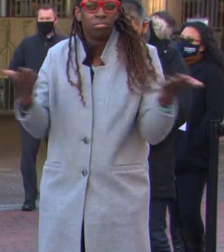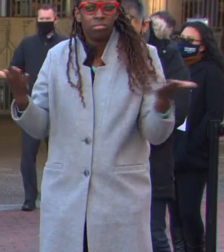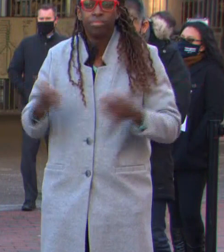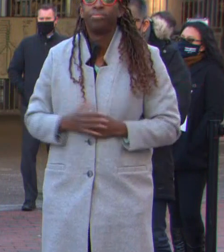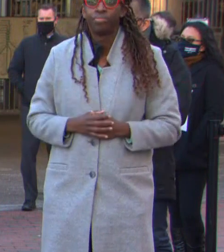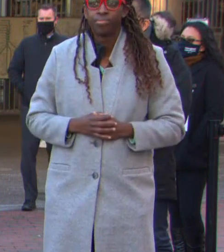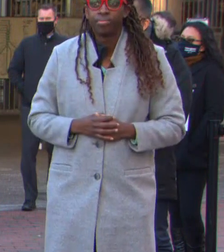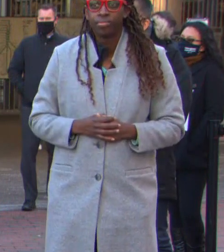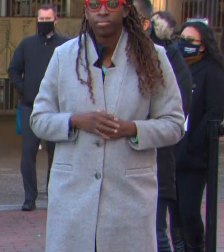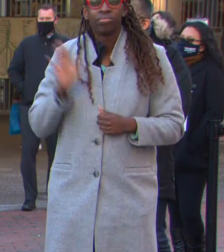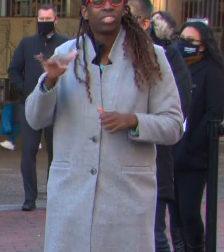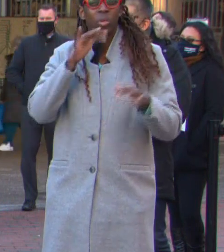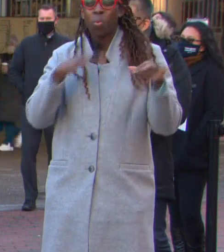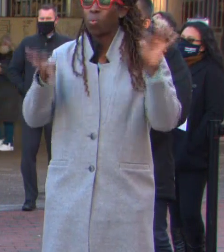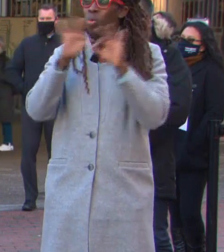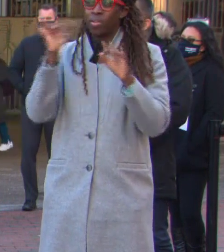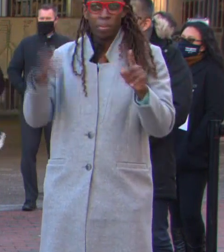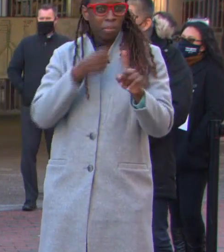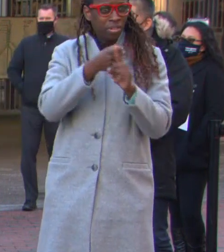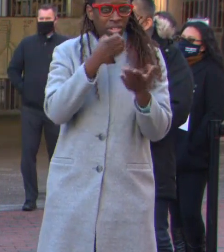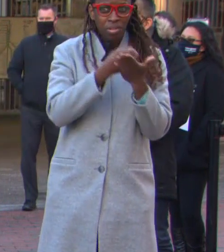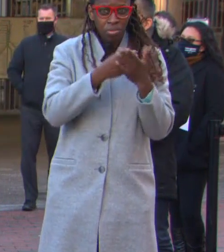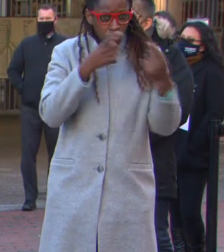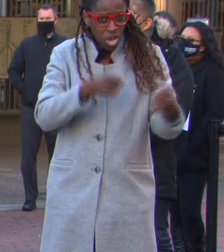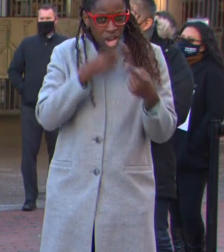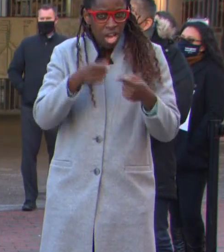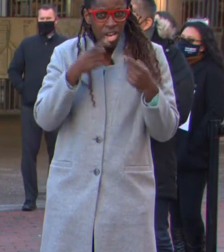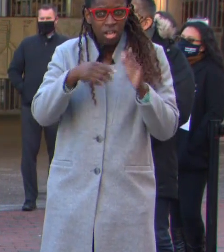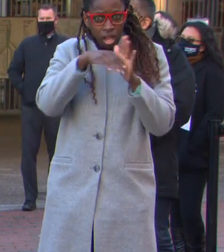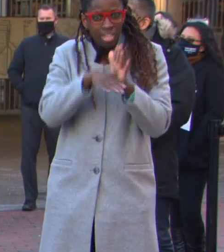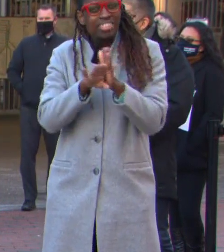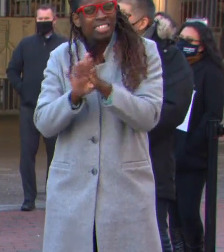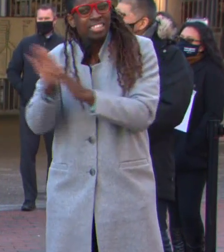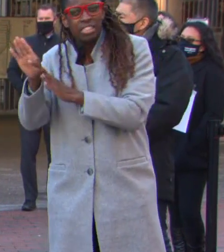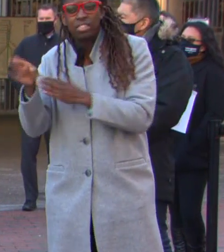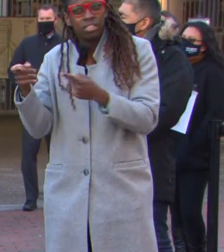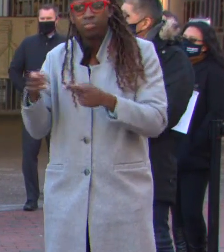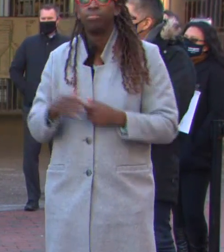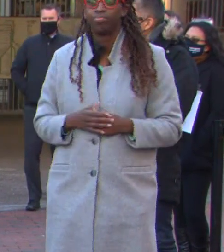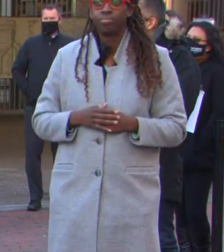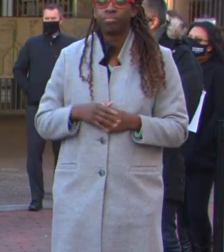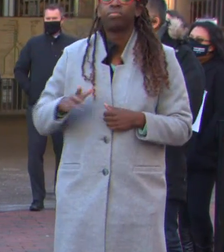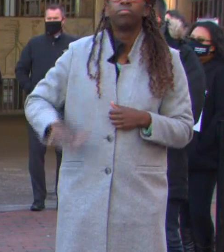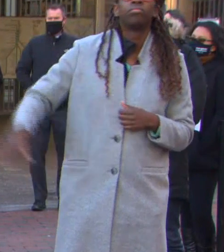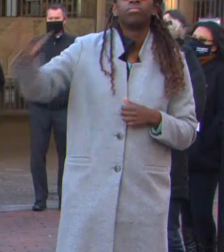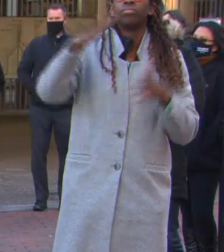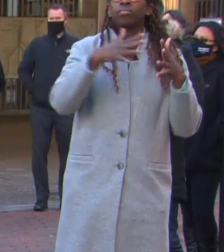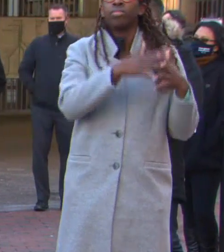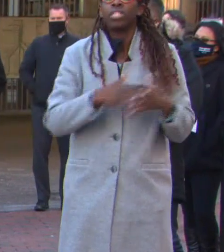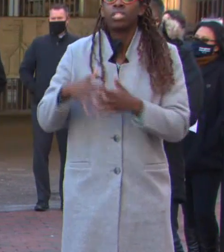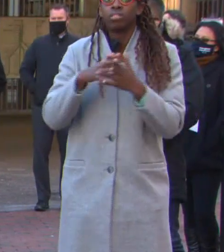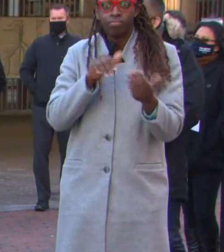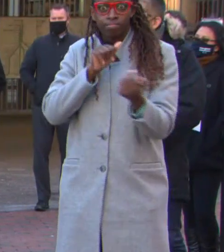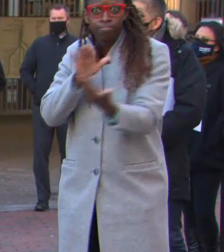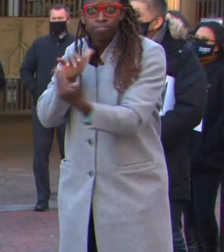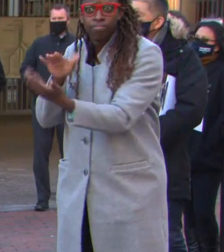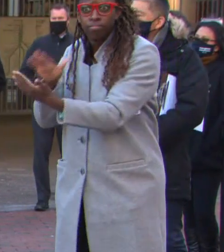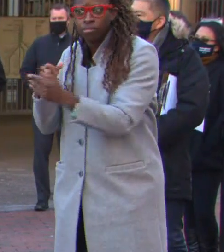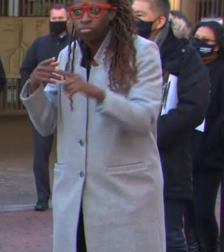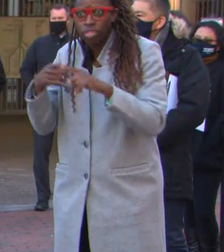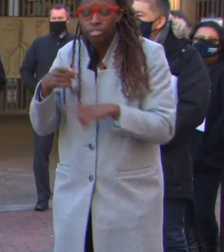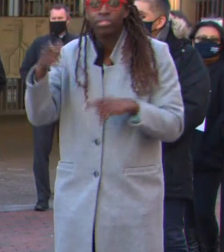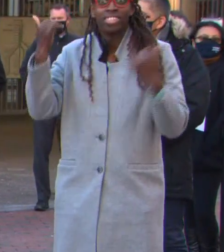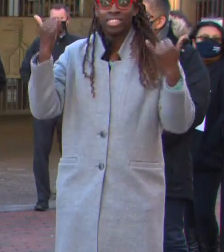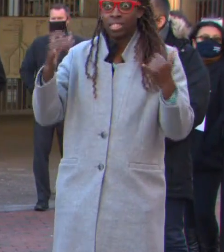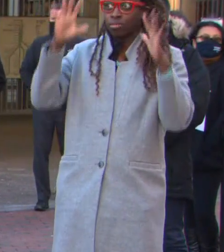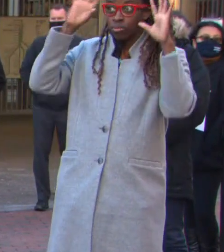city of Boston. We're at a turning point right now in our nation. We'll soon have a new partner in Washington who's